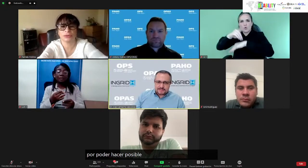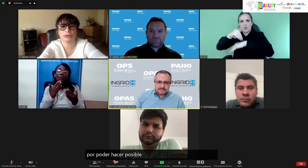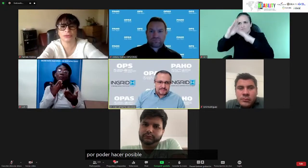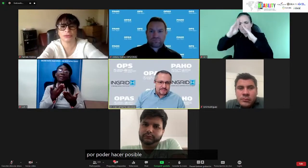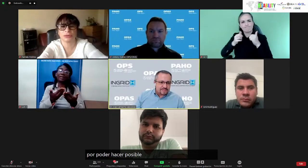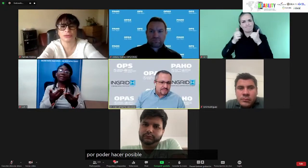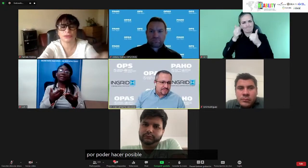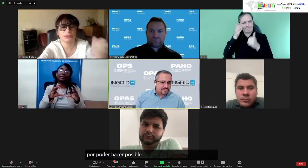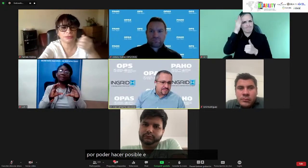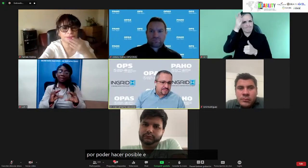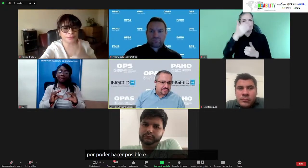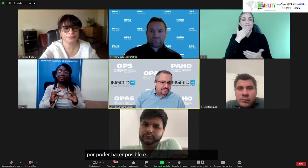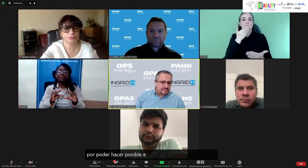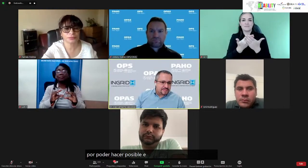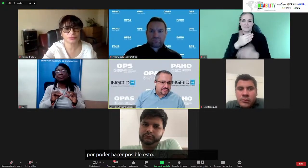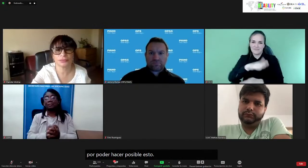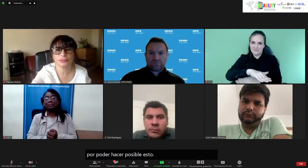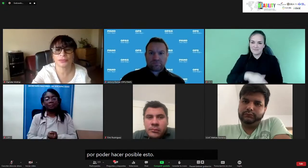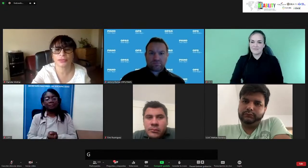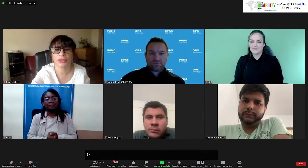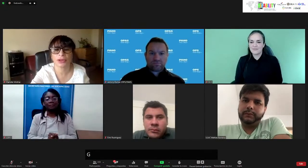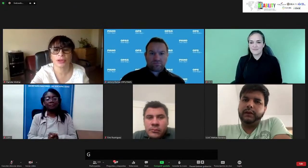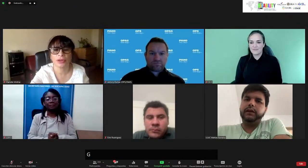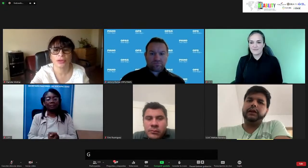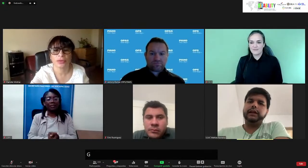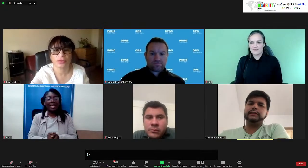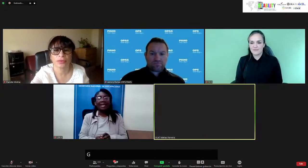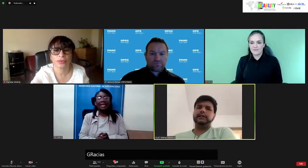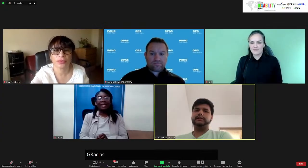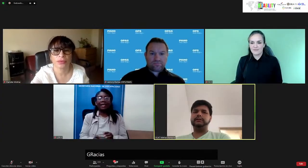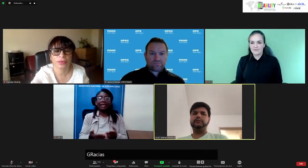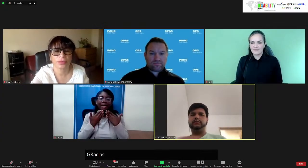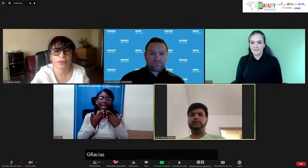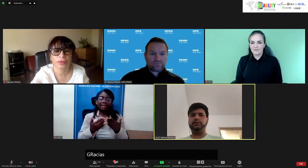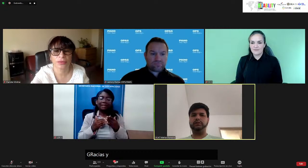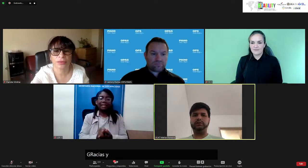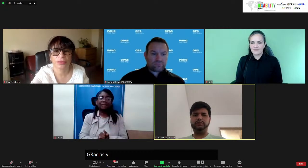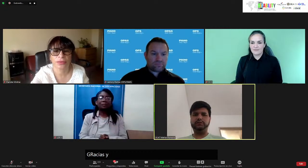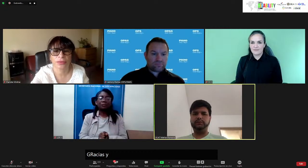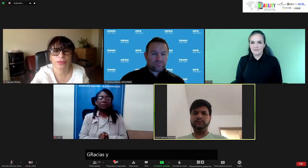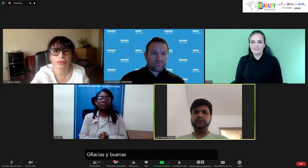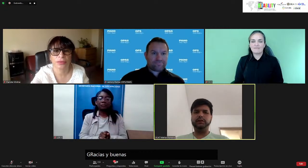health of persons with disabilities thank you very much good afternoon